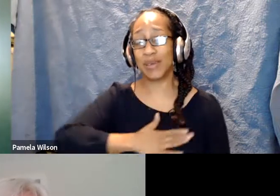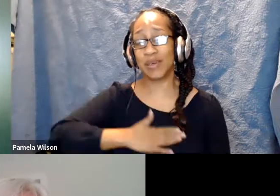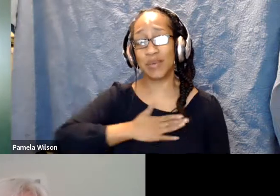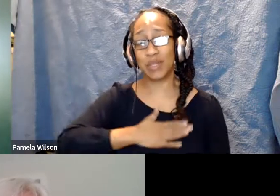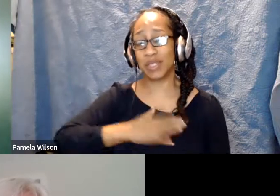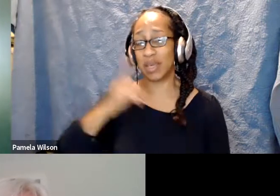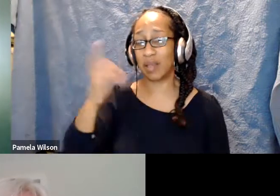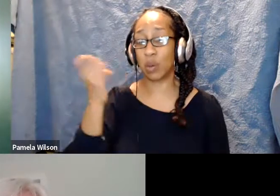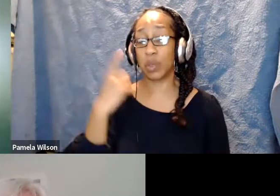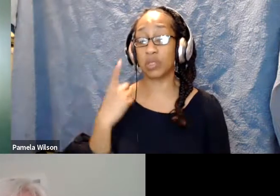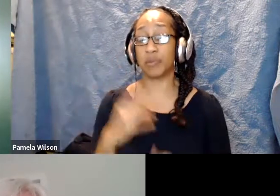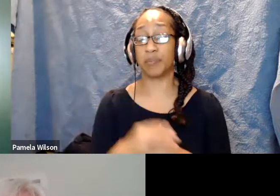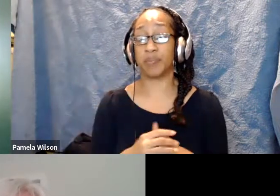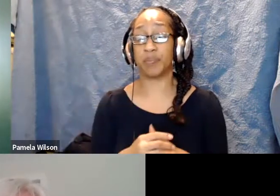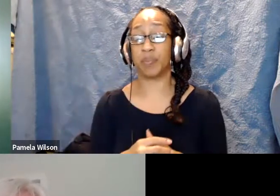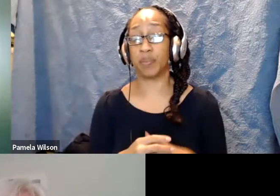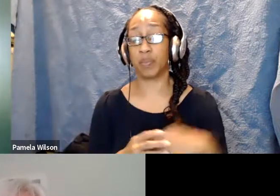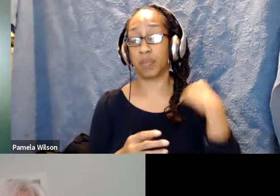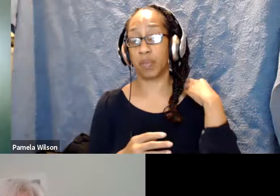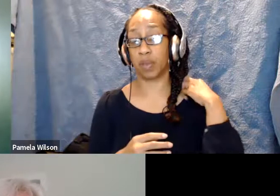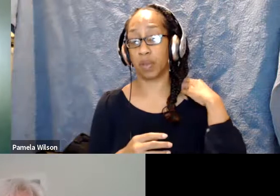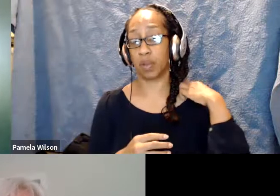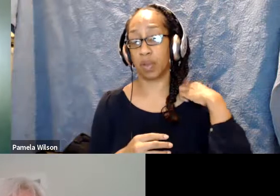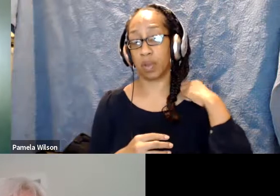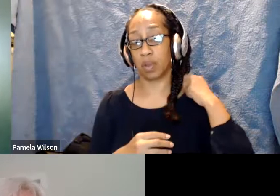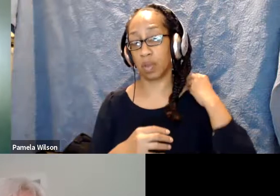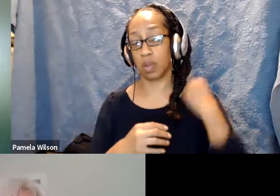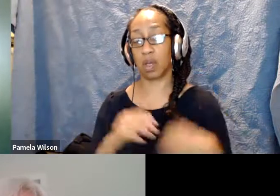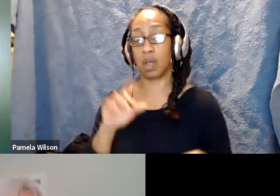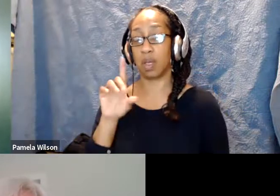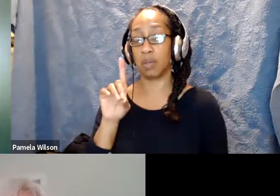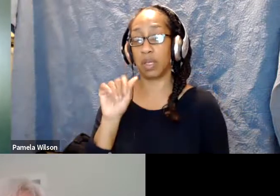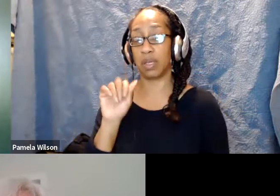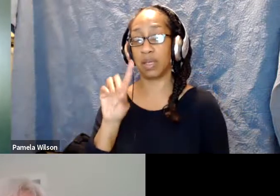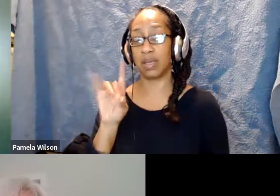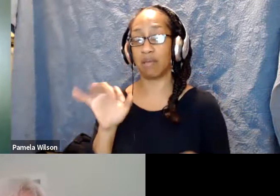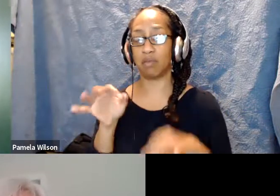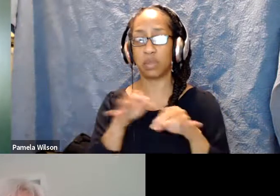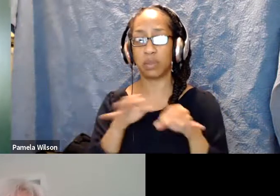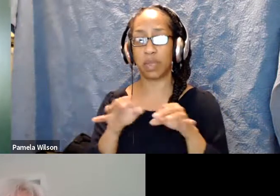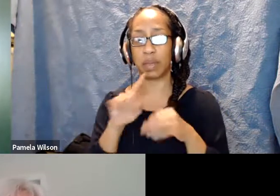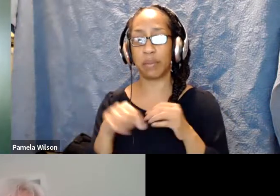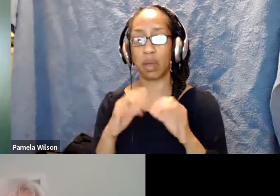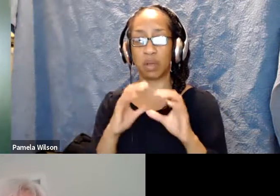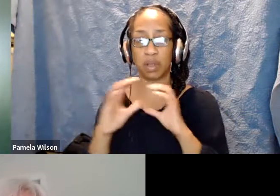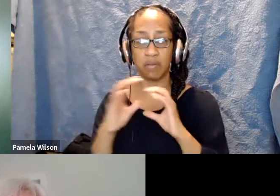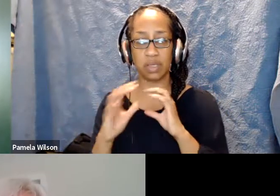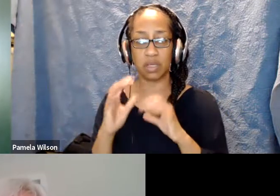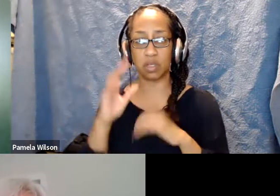And I know this also, you heard David speak about the facilitated conversation that the national